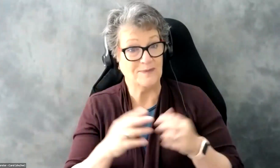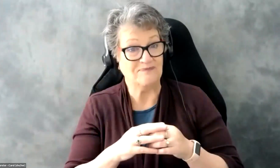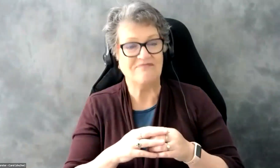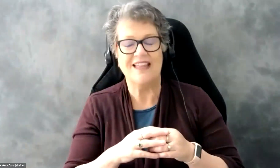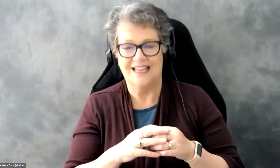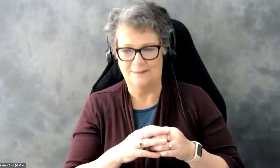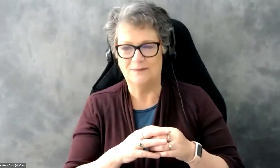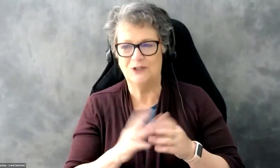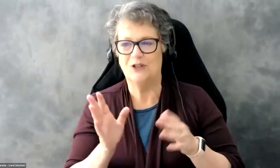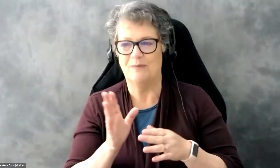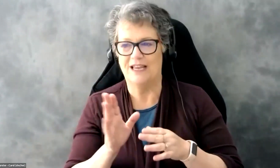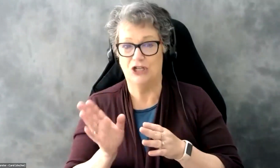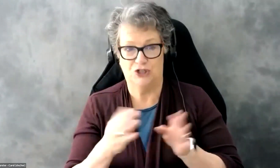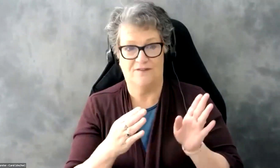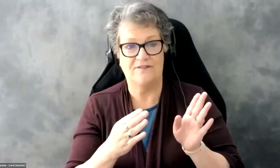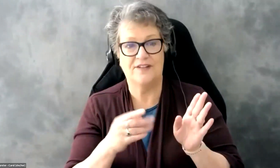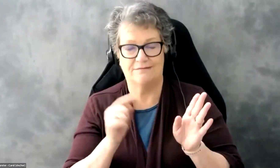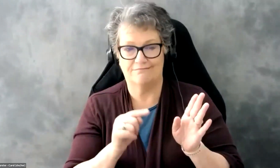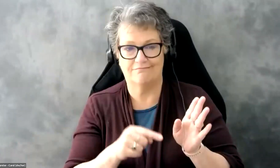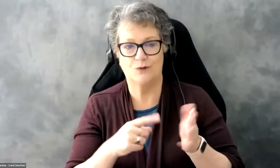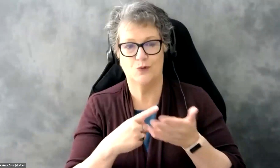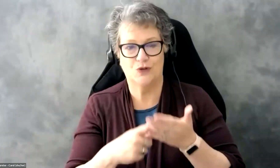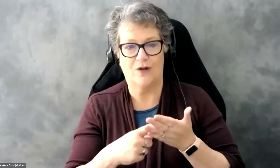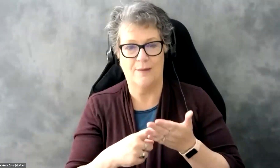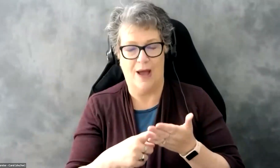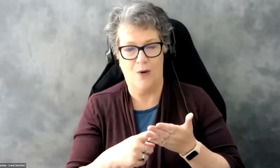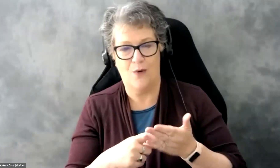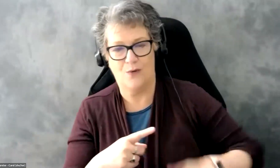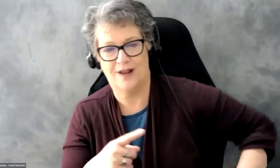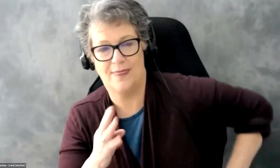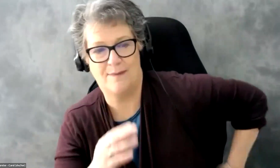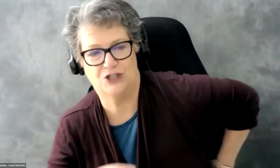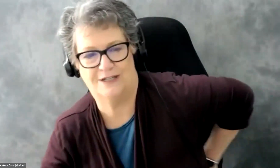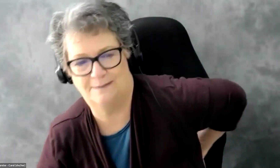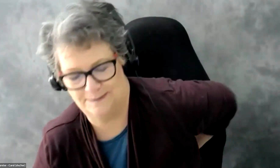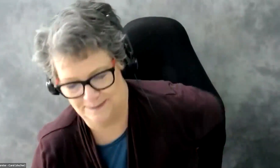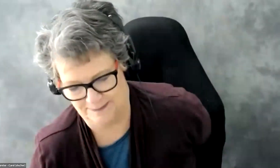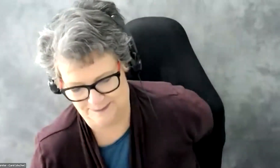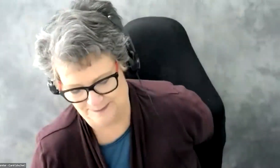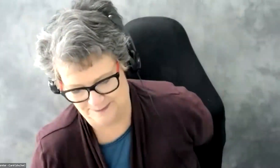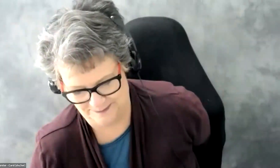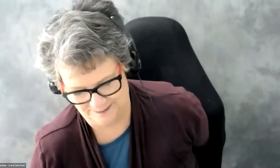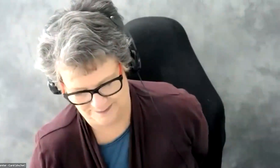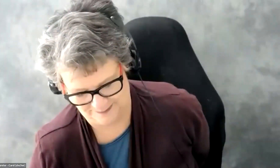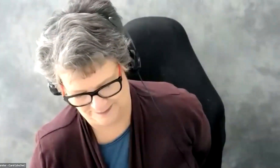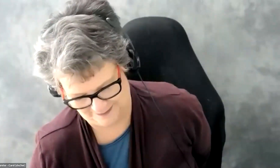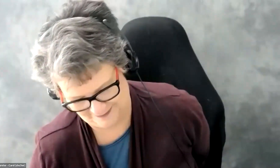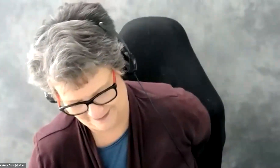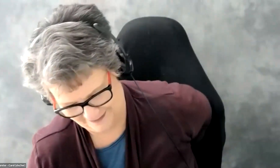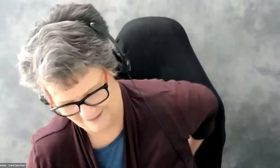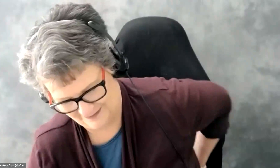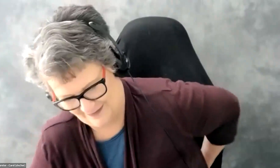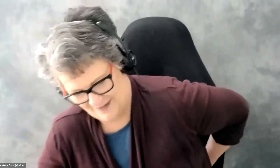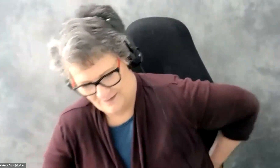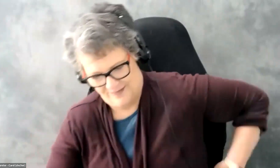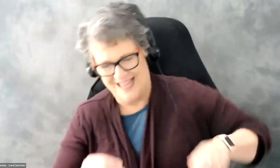me shift over to talking about the budget real quick. I can't say a ton of